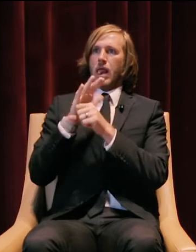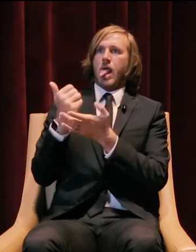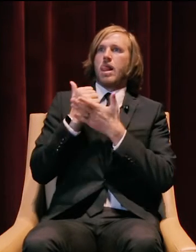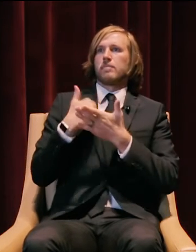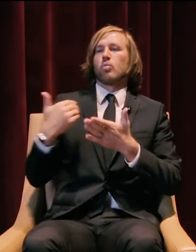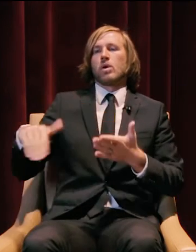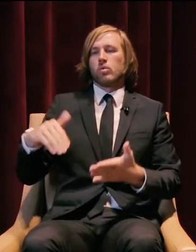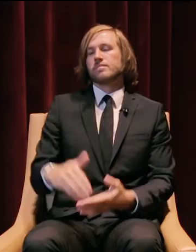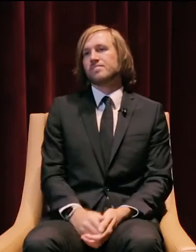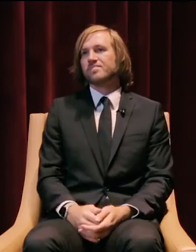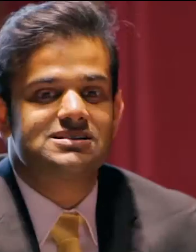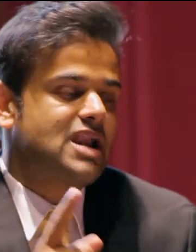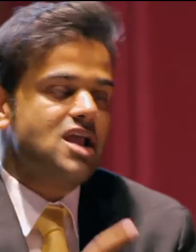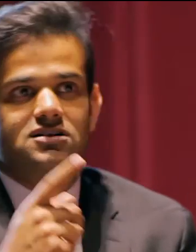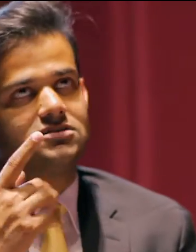me.